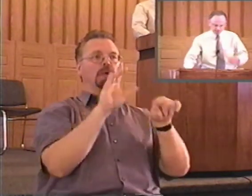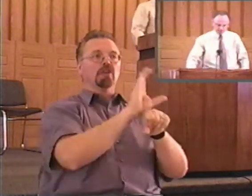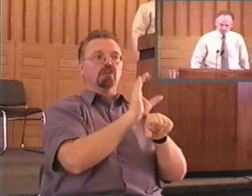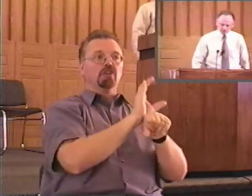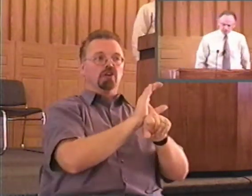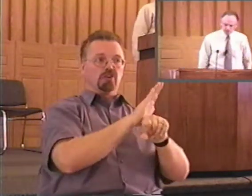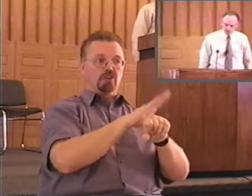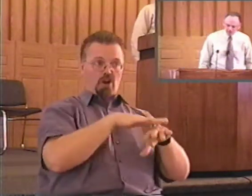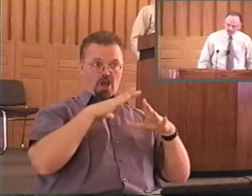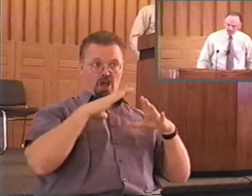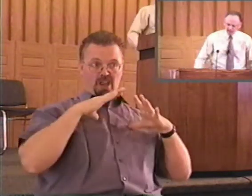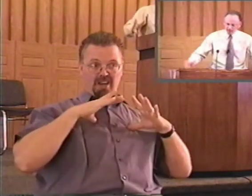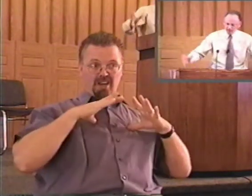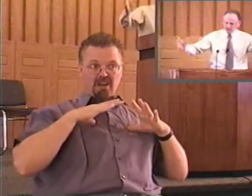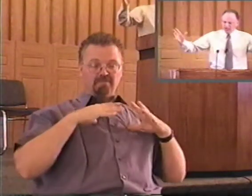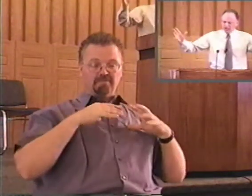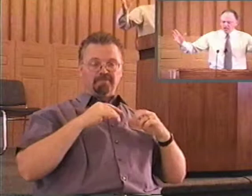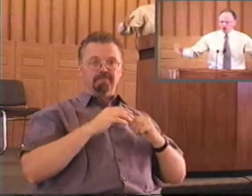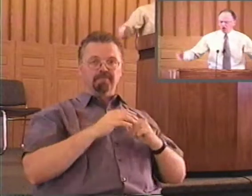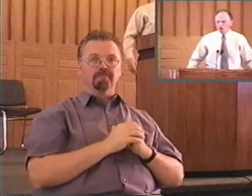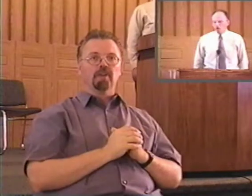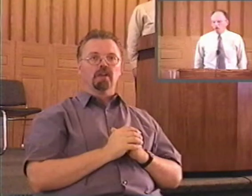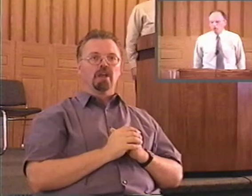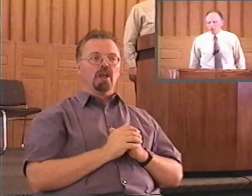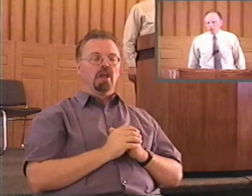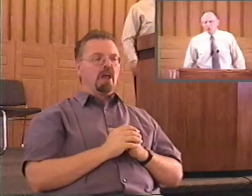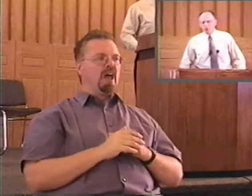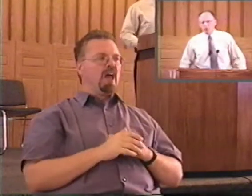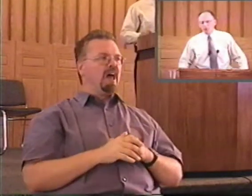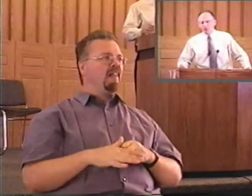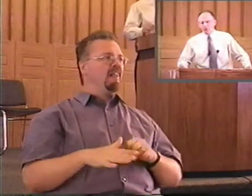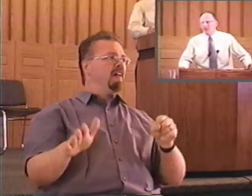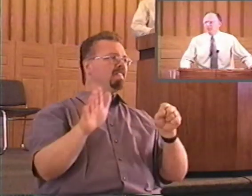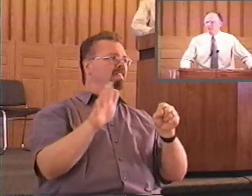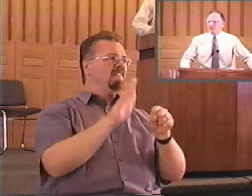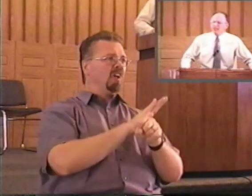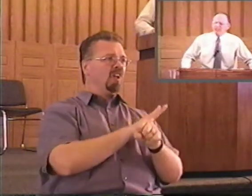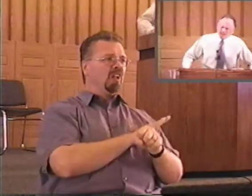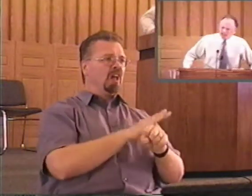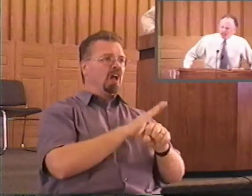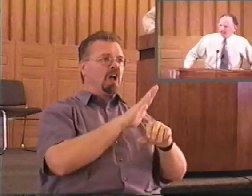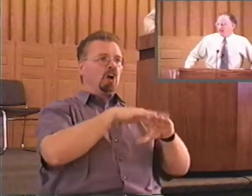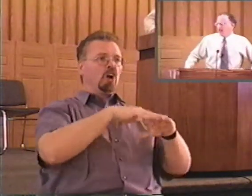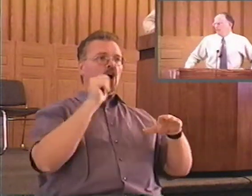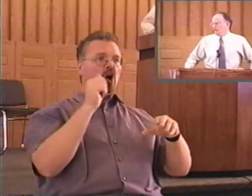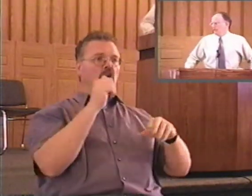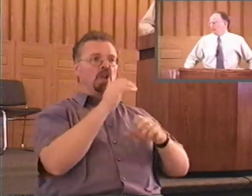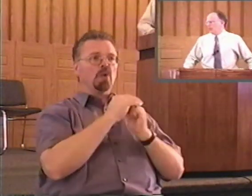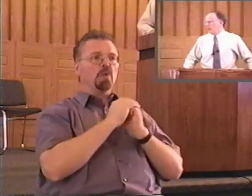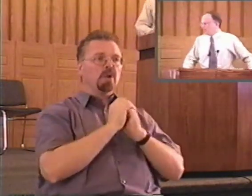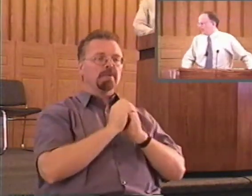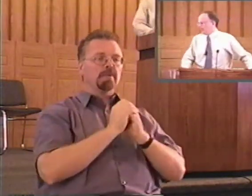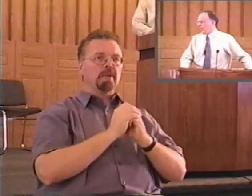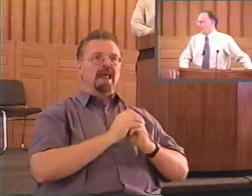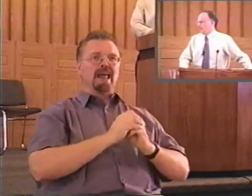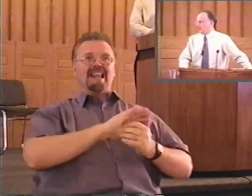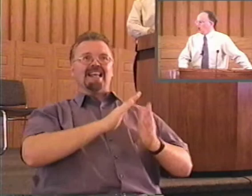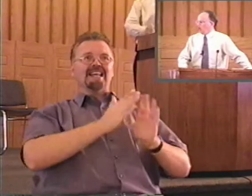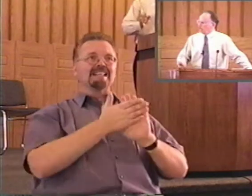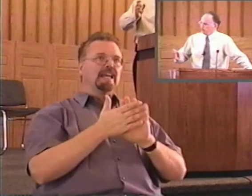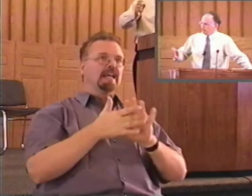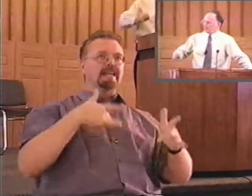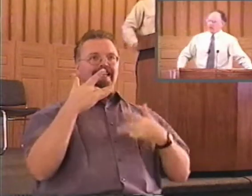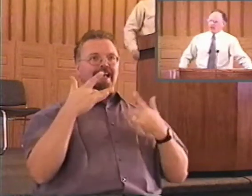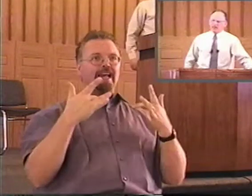vacation. And the entire call to worship was, let's get excited. Let's get